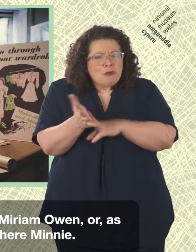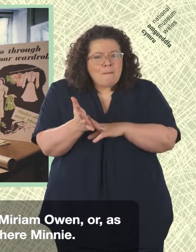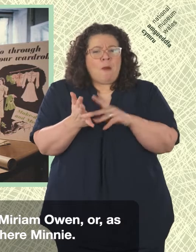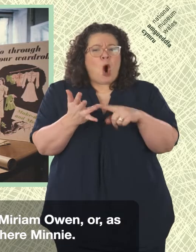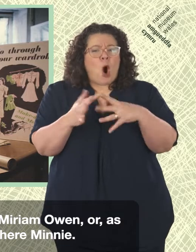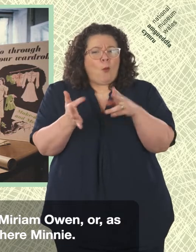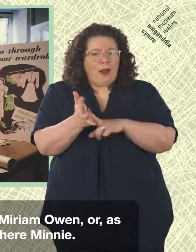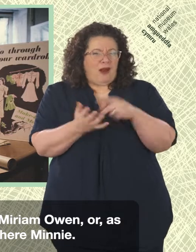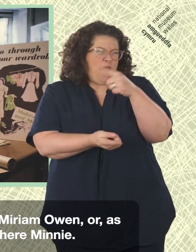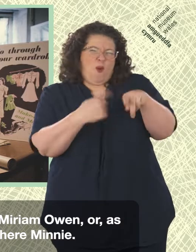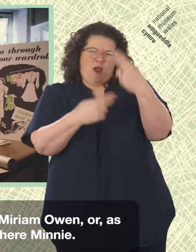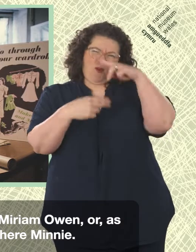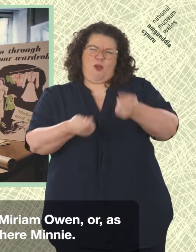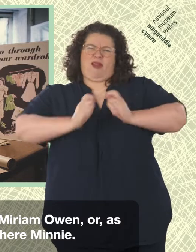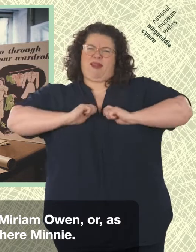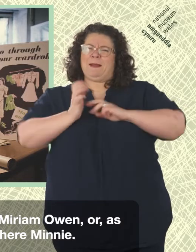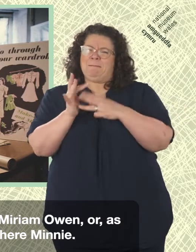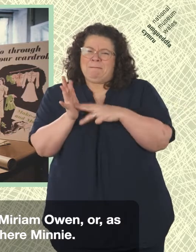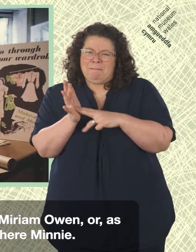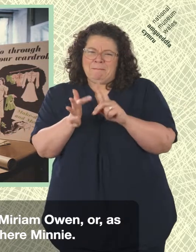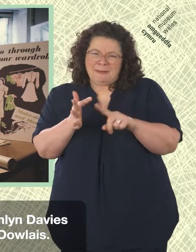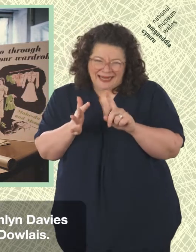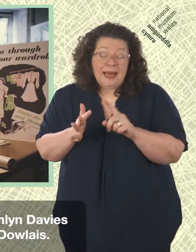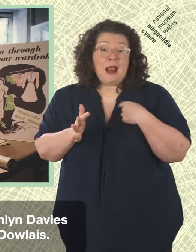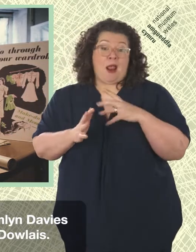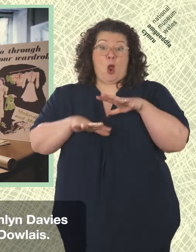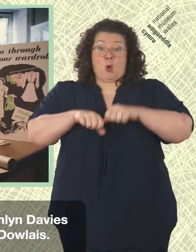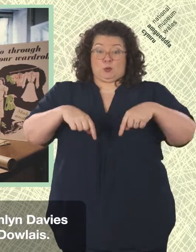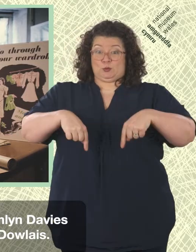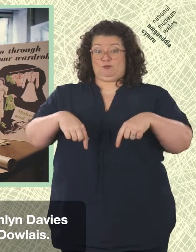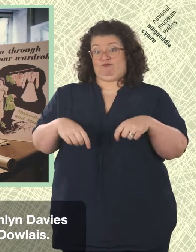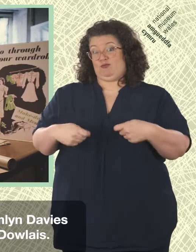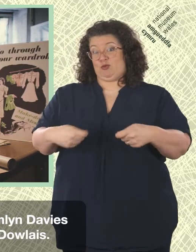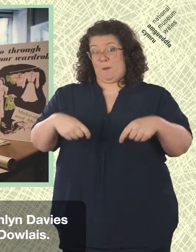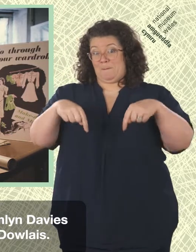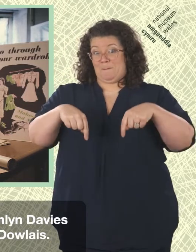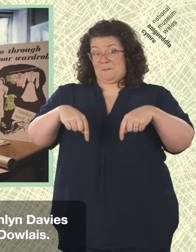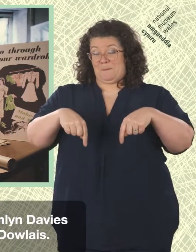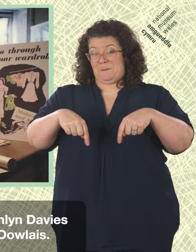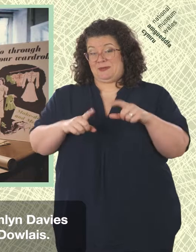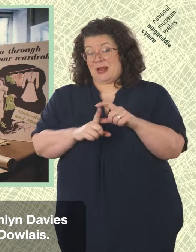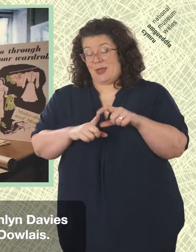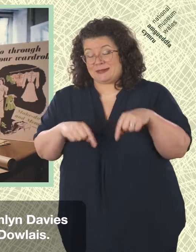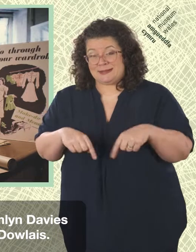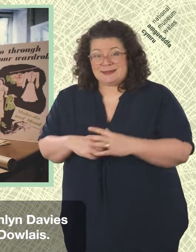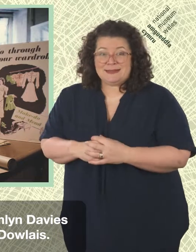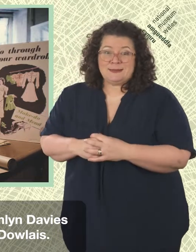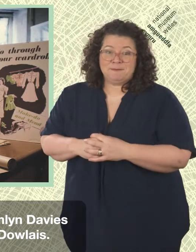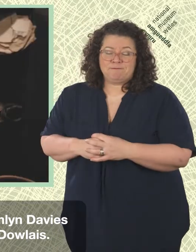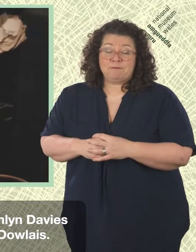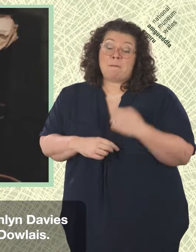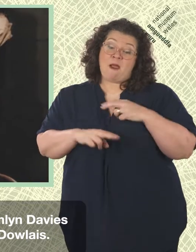name is Minnie Owen, or as everyone calls me around here, Minnie, and I am the owner of Emlyn Davies Drapers Shop here in